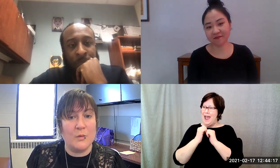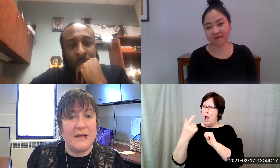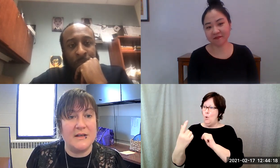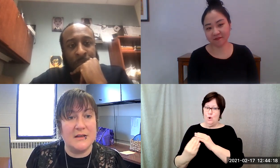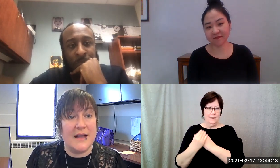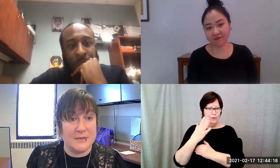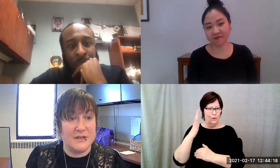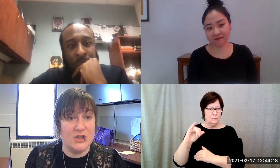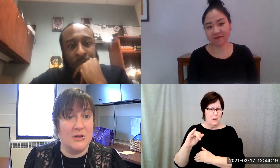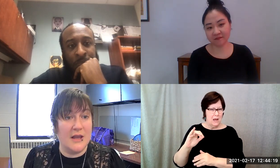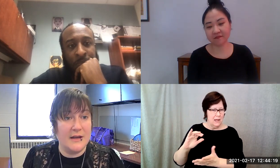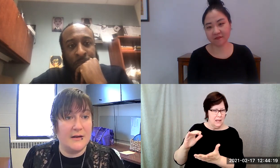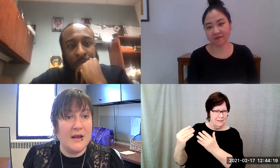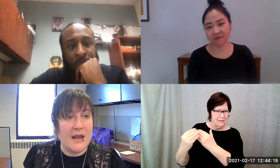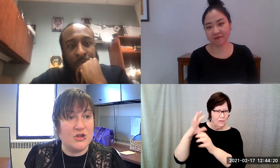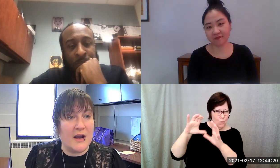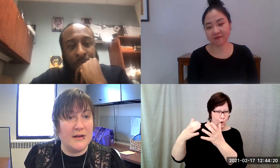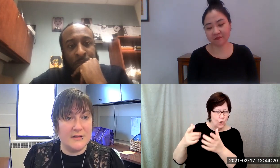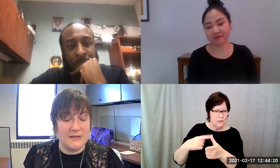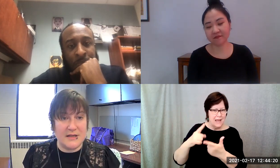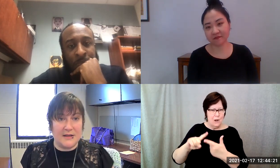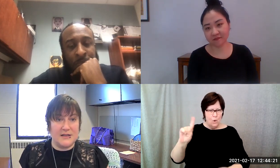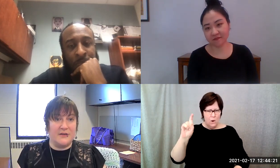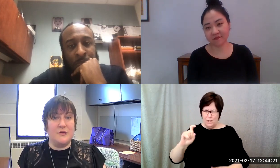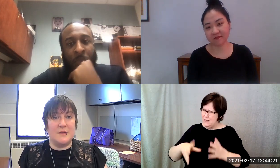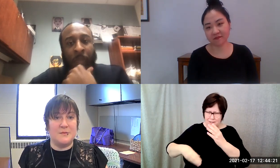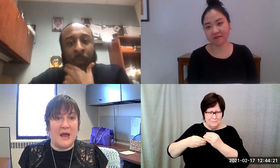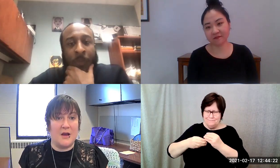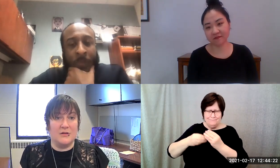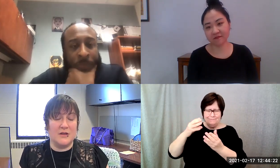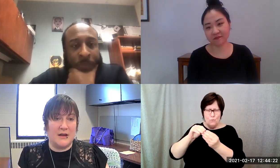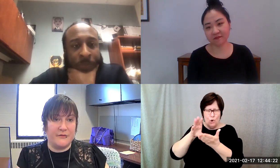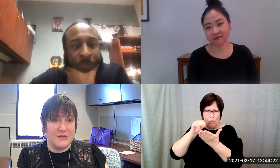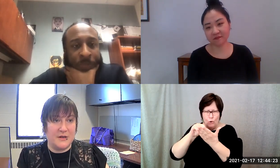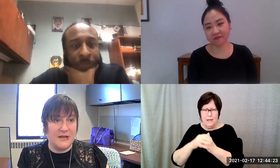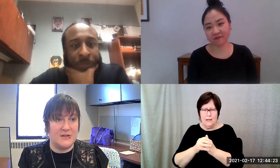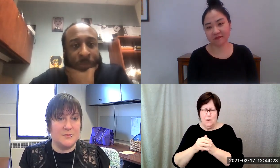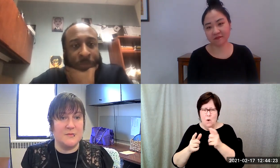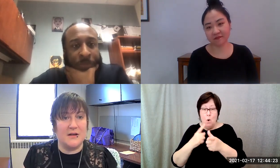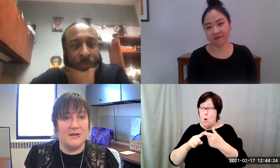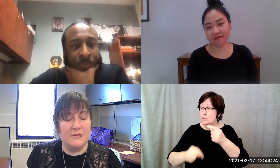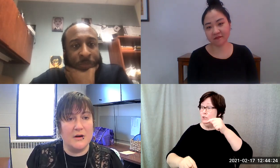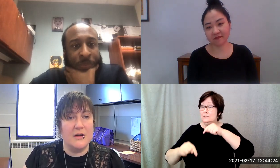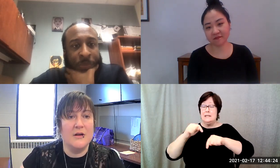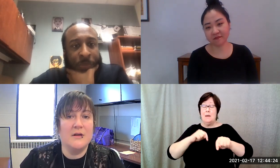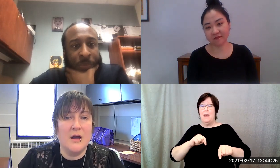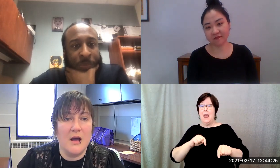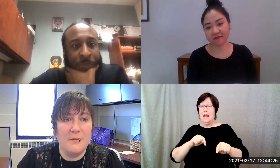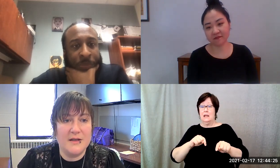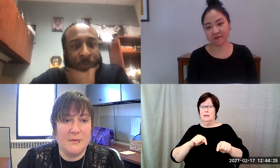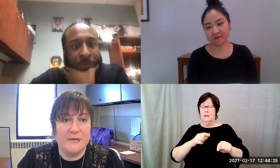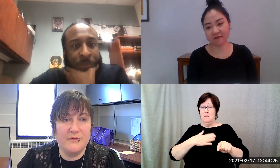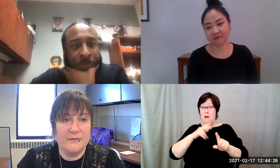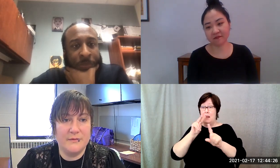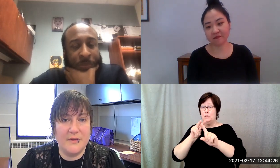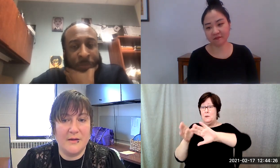and where we need to let some additional light in and try to take a few steps back or look at it from somebody else's perspective, or